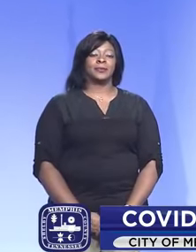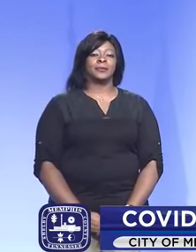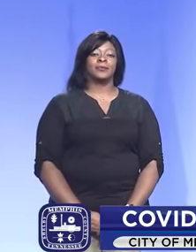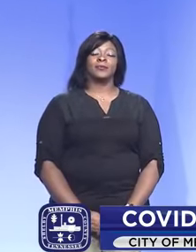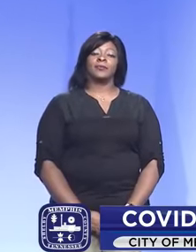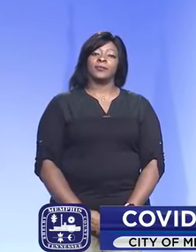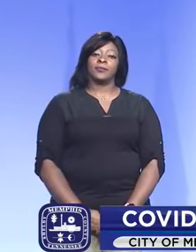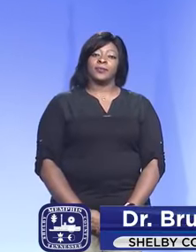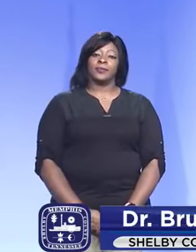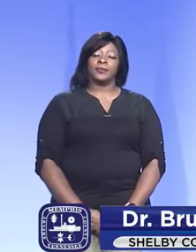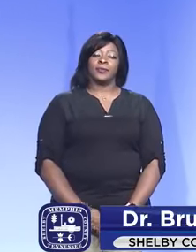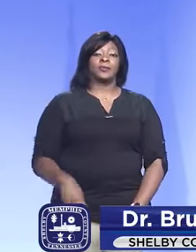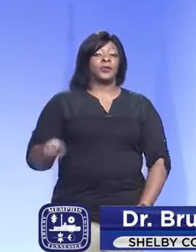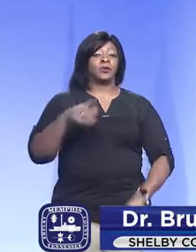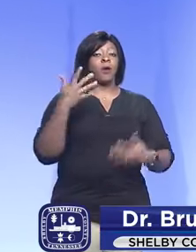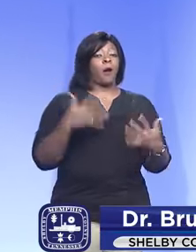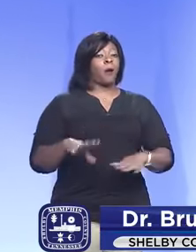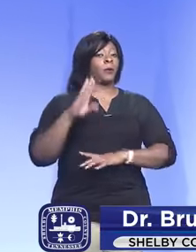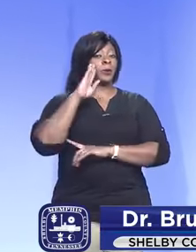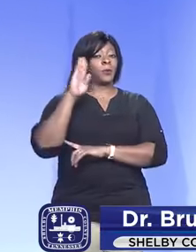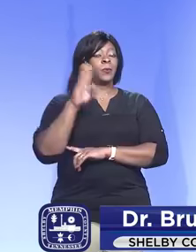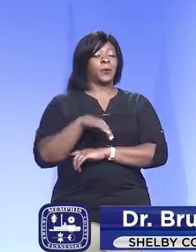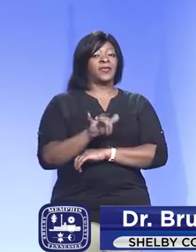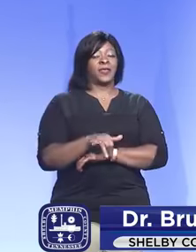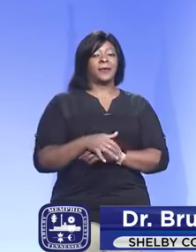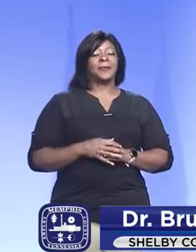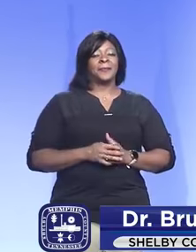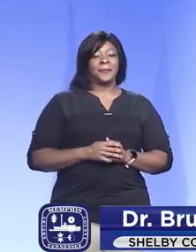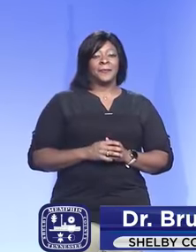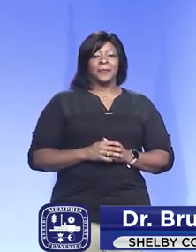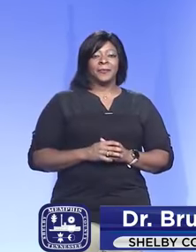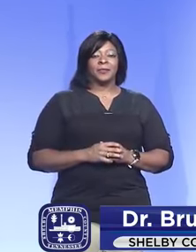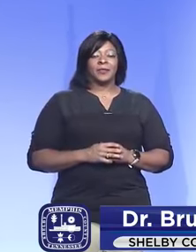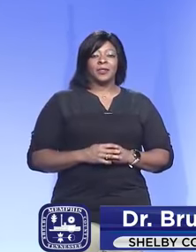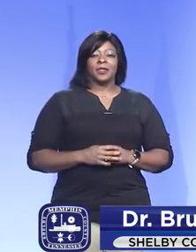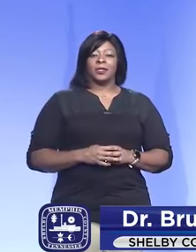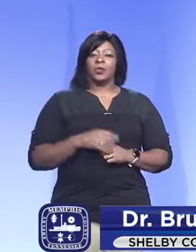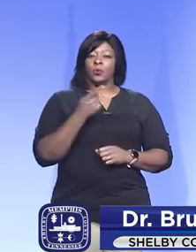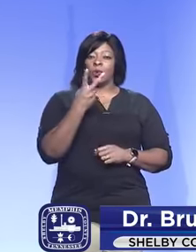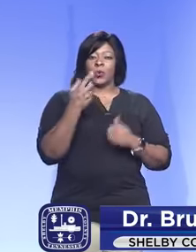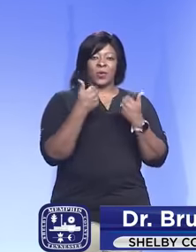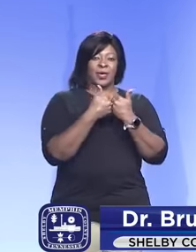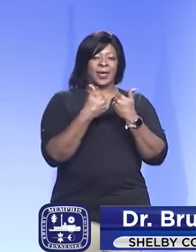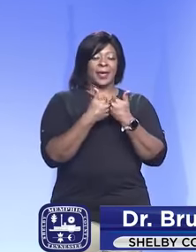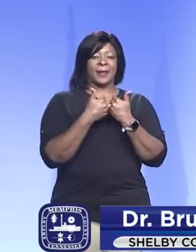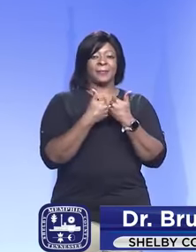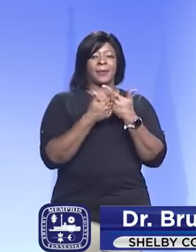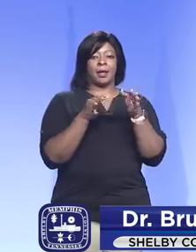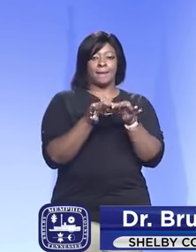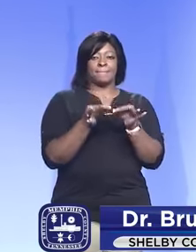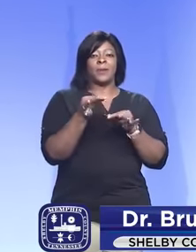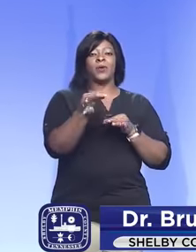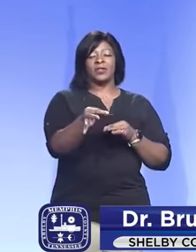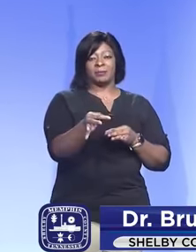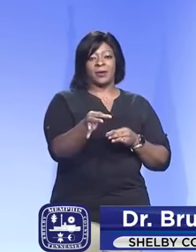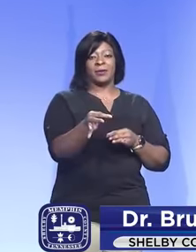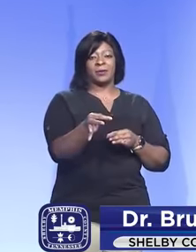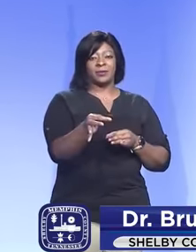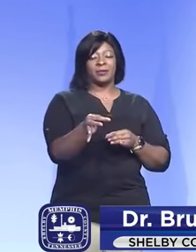Well, as you all may be aware that a couple of games have been postponed